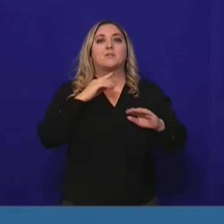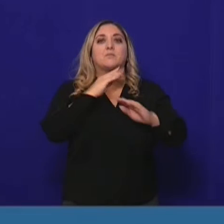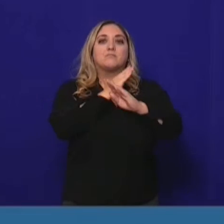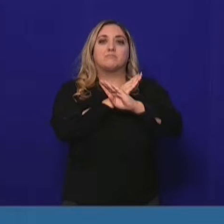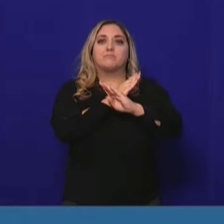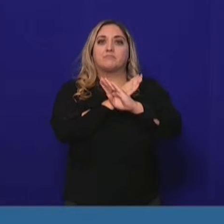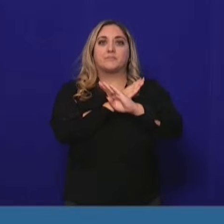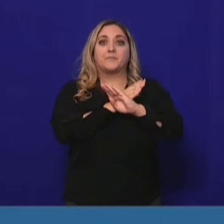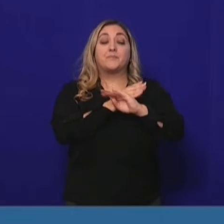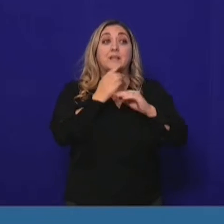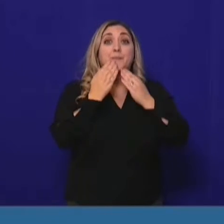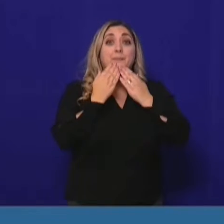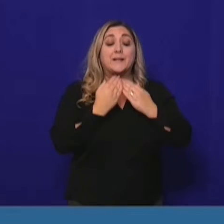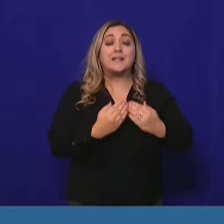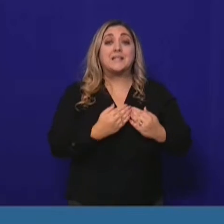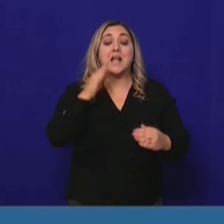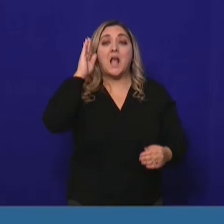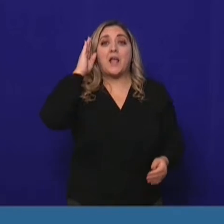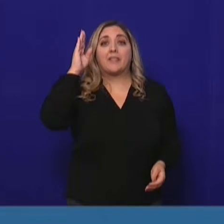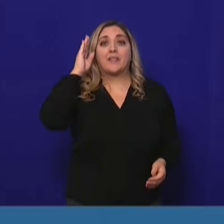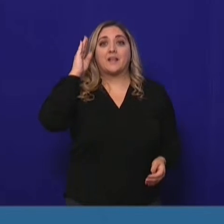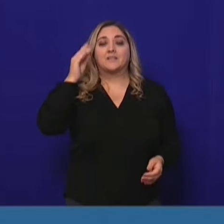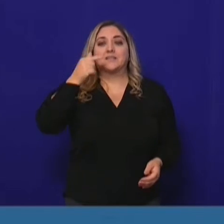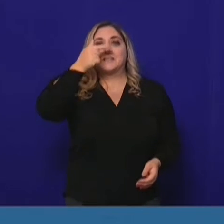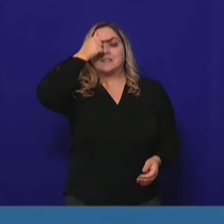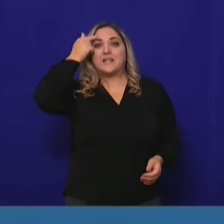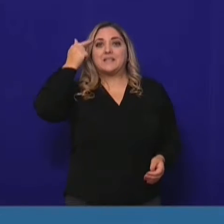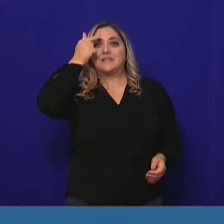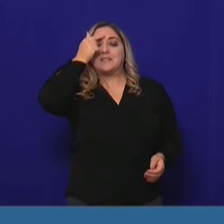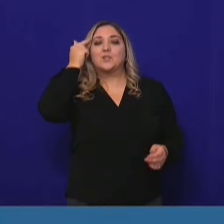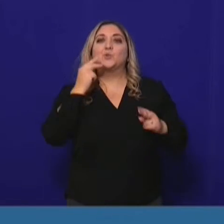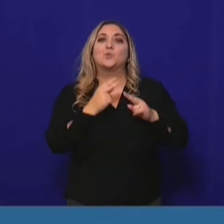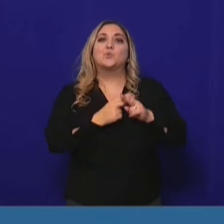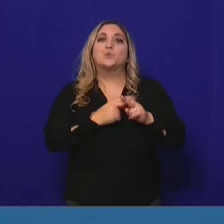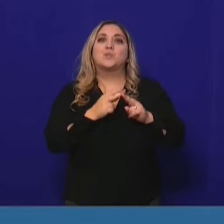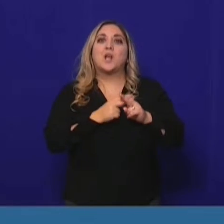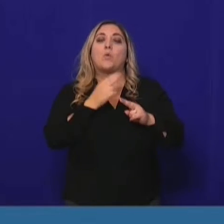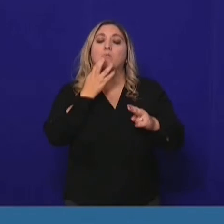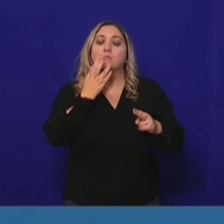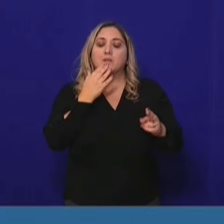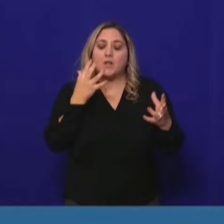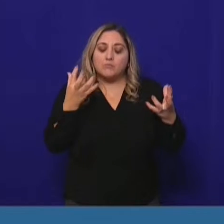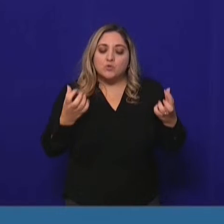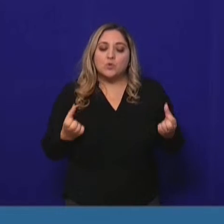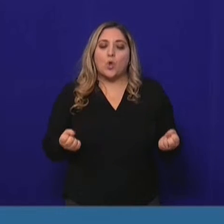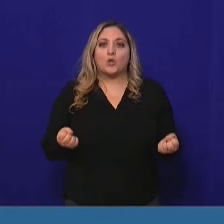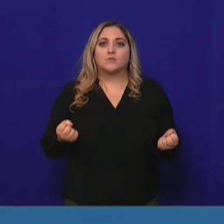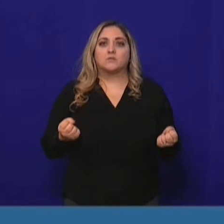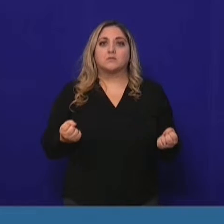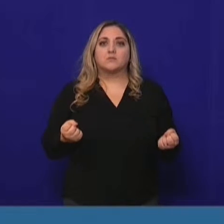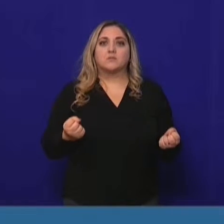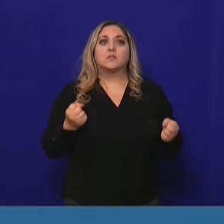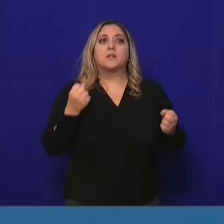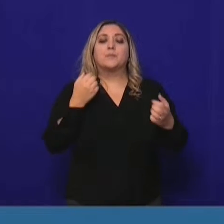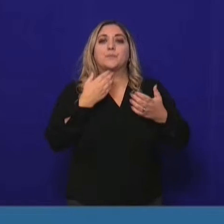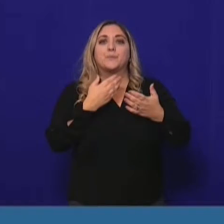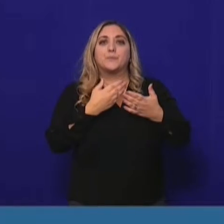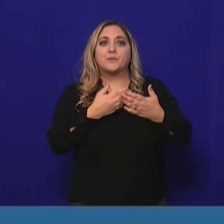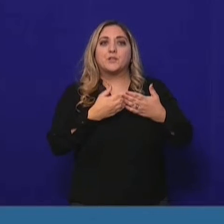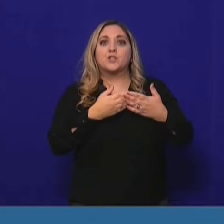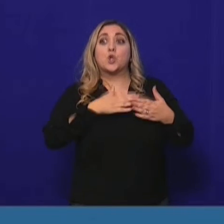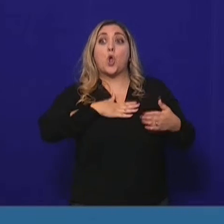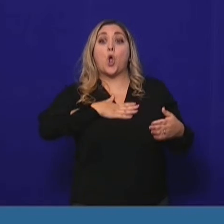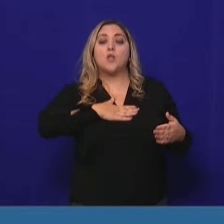hawn nappellalkom biex noqogħdu attenti biex it-testijiet nużawhom għal meta aħna għandna bżonn, it-testijiet nużawhom għal meta